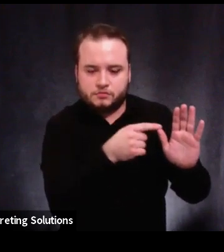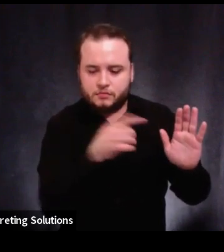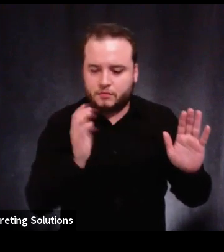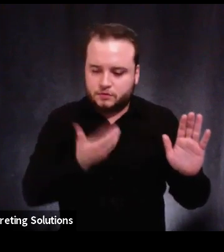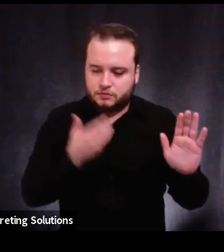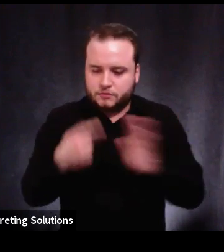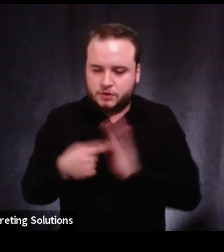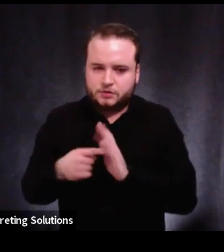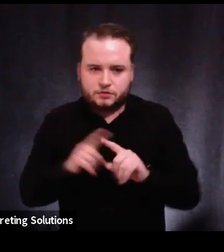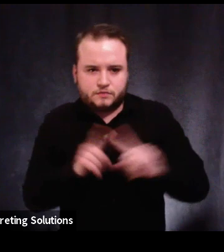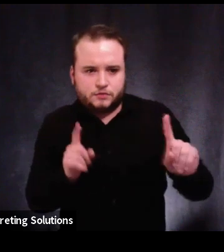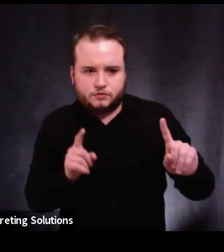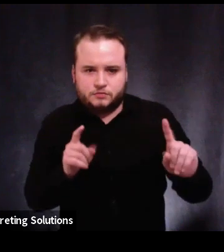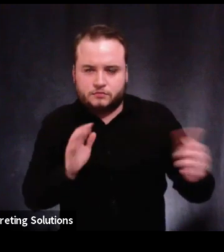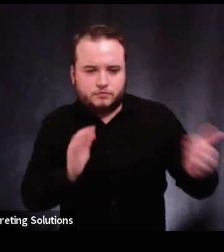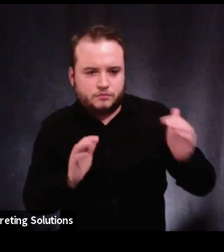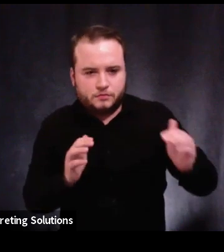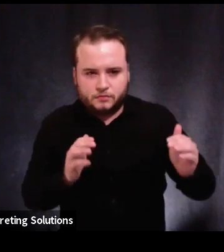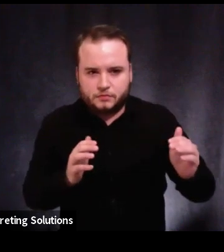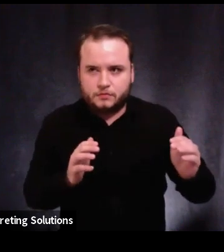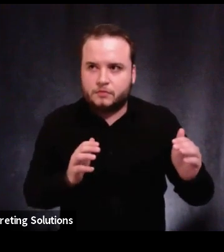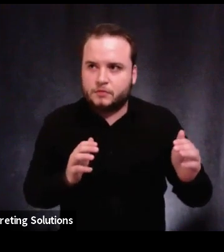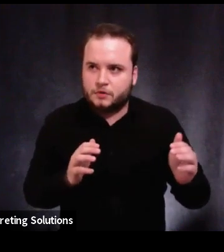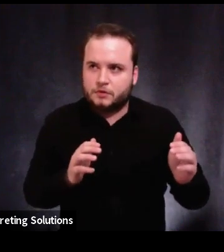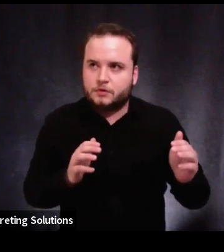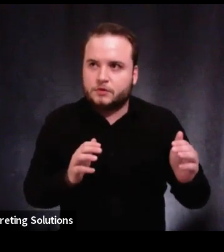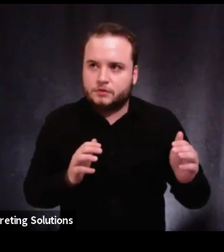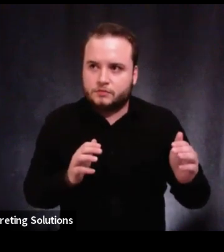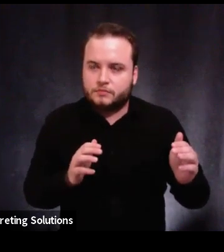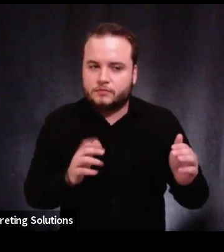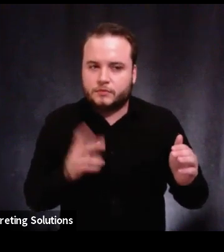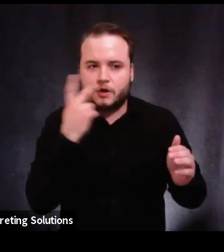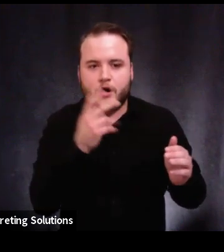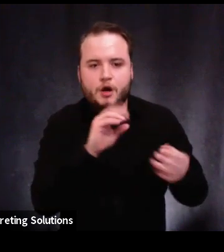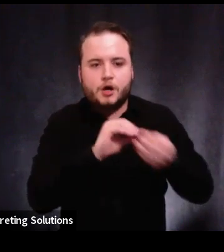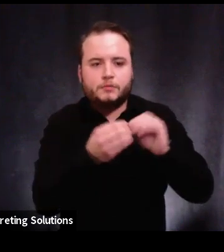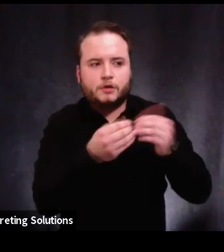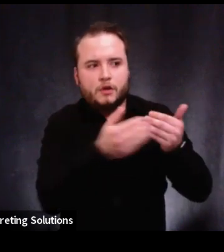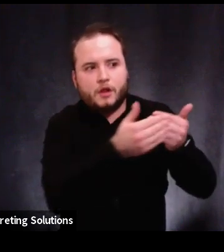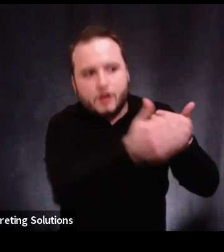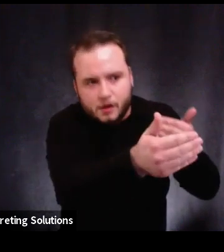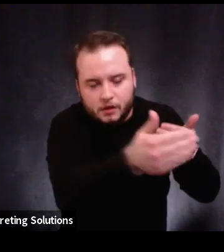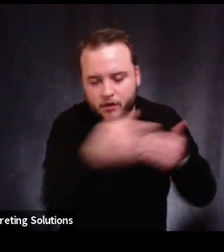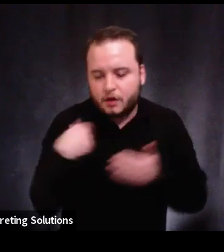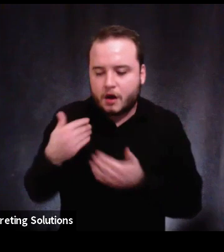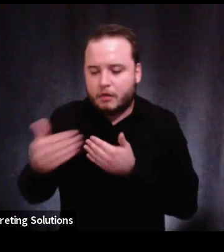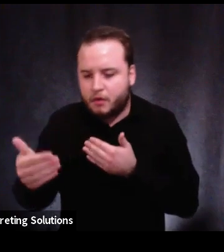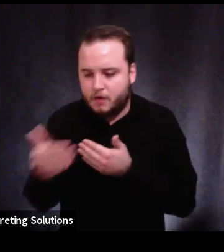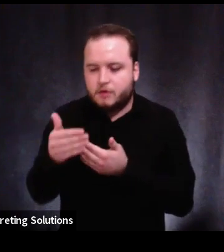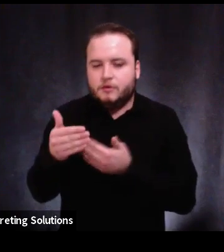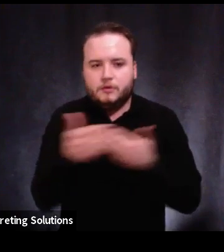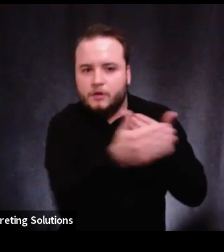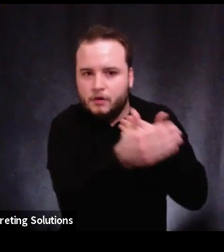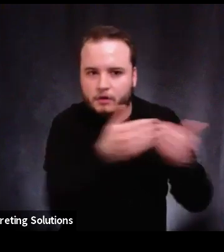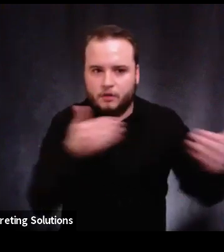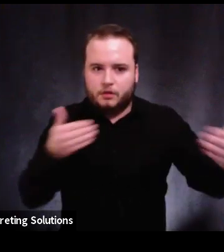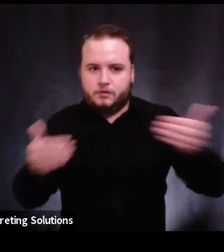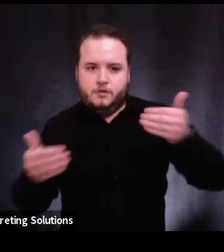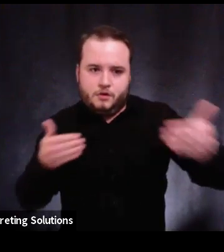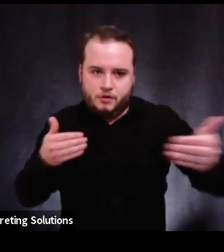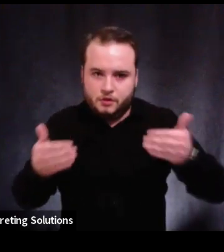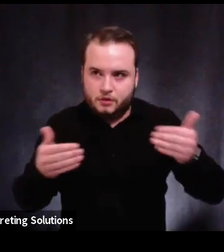different length of implementation. Clearly, the governor right now has made an announcement that covers a